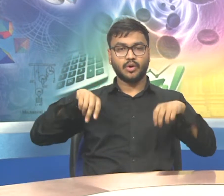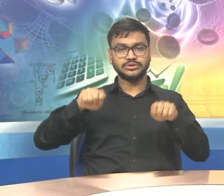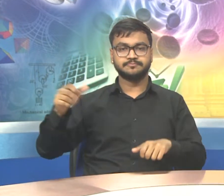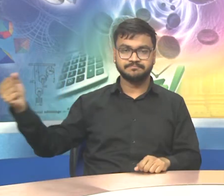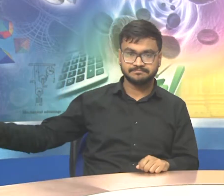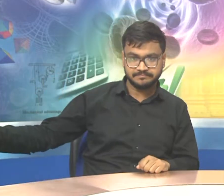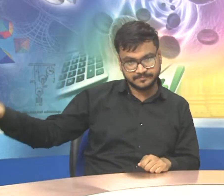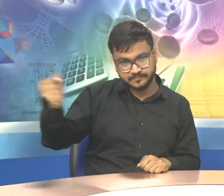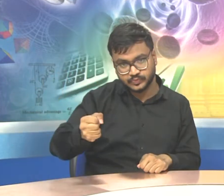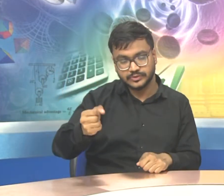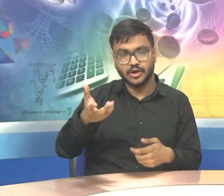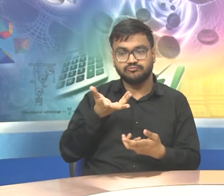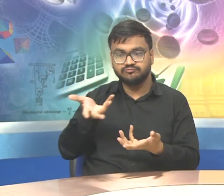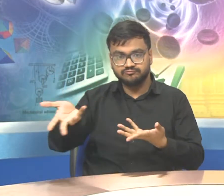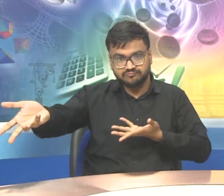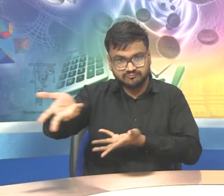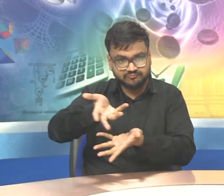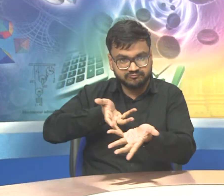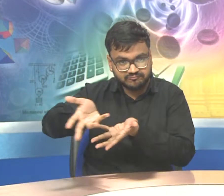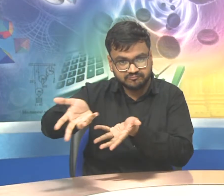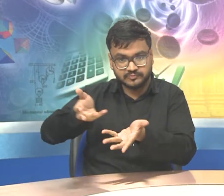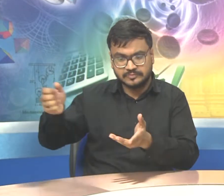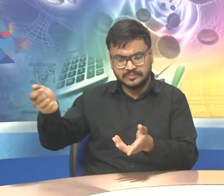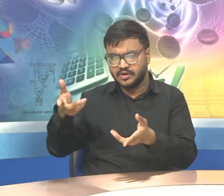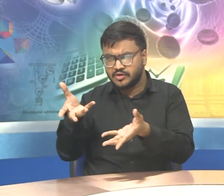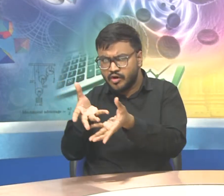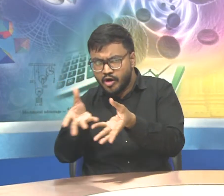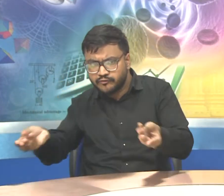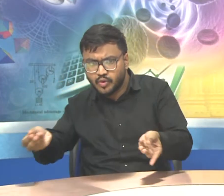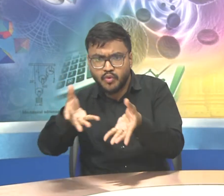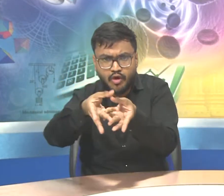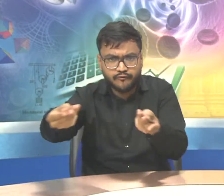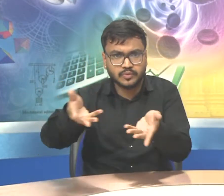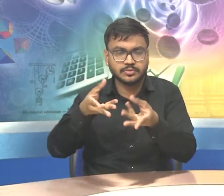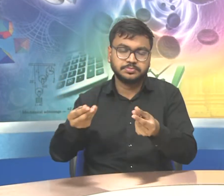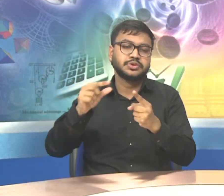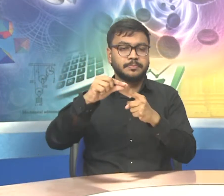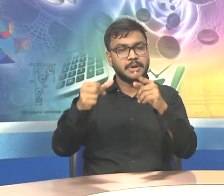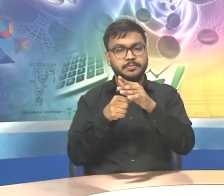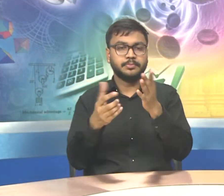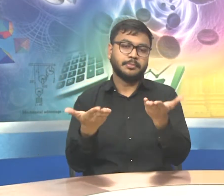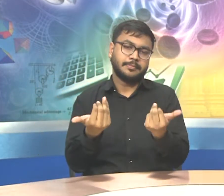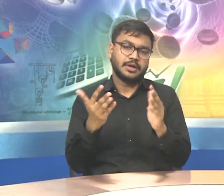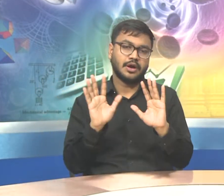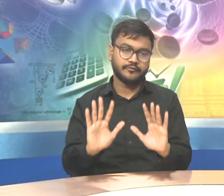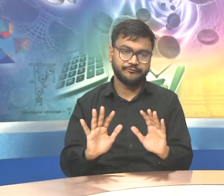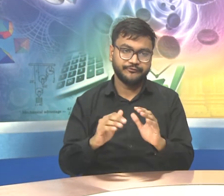The President may defend himself in person or through his counsel.